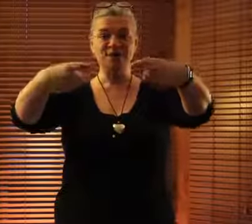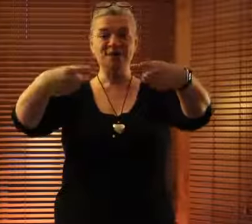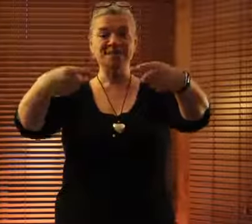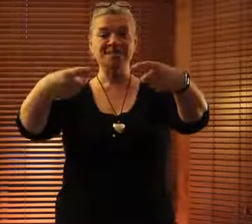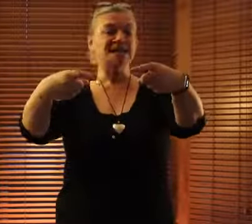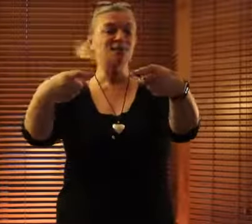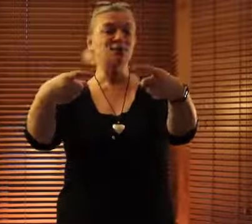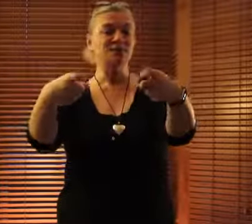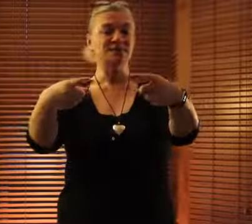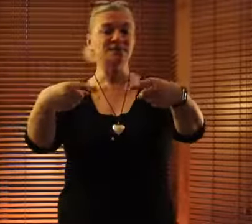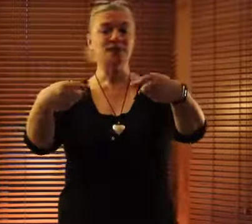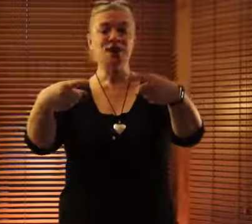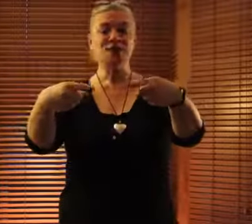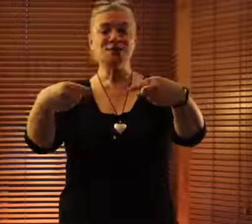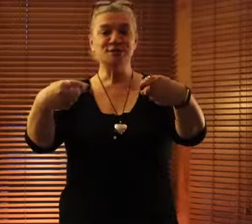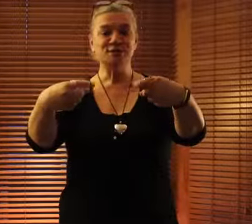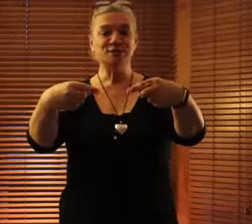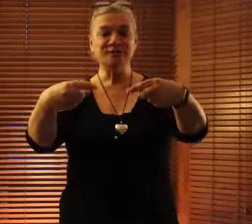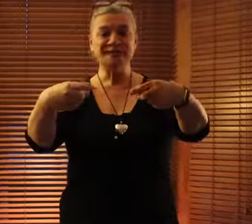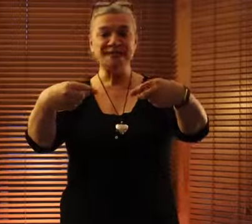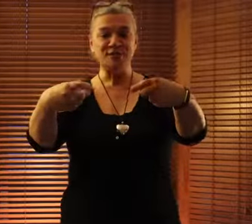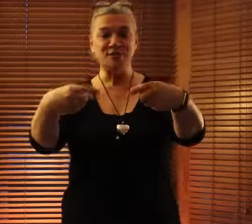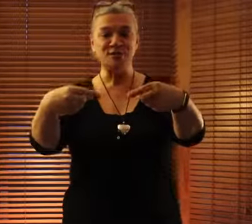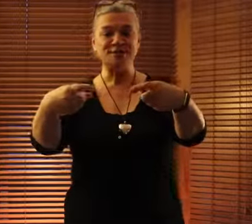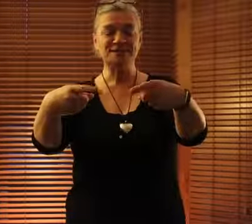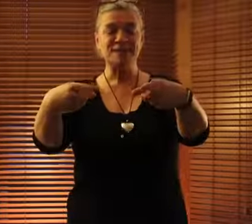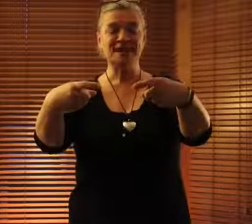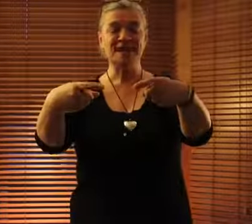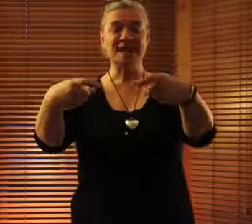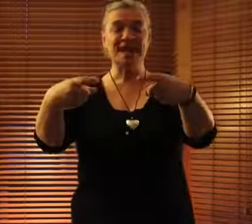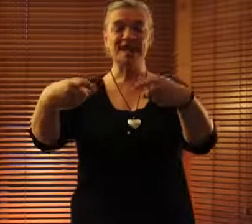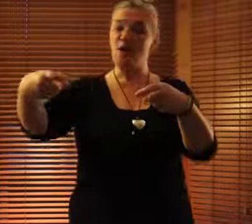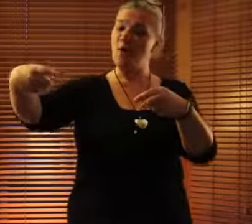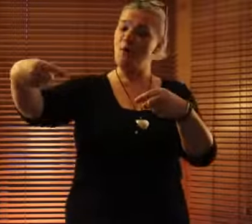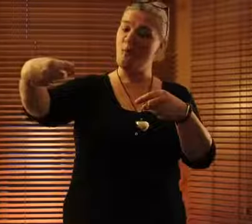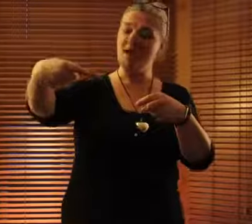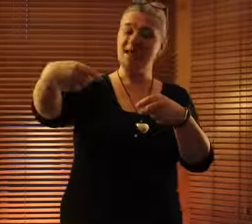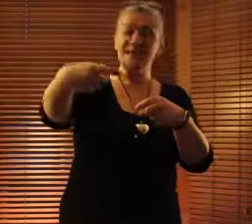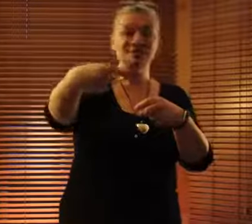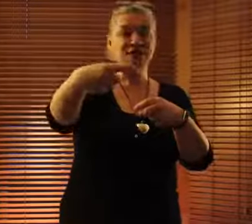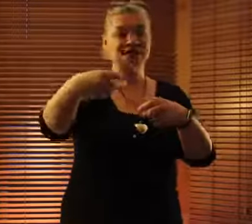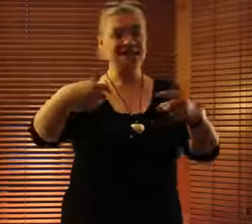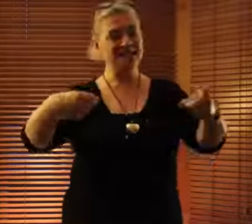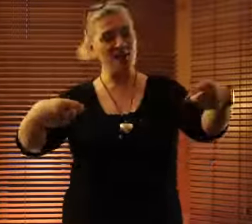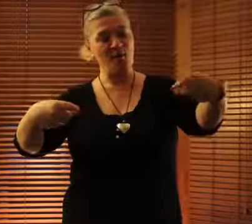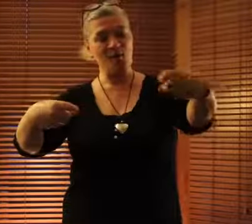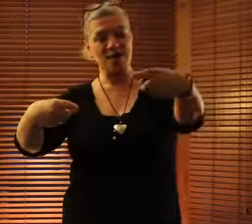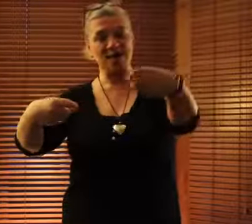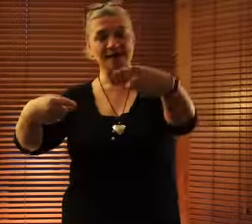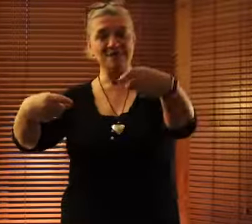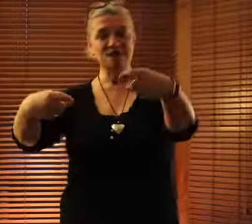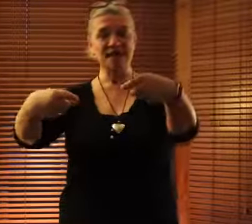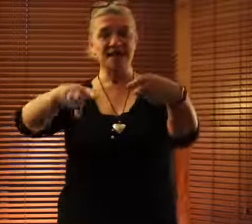two little tadpoles. Two little tadpoles swimming in the lake. One named Jessie, one named Jake.